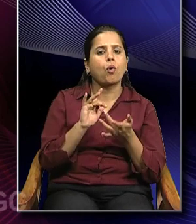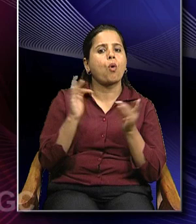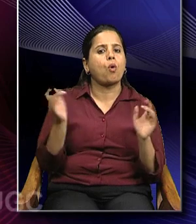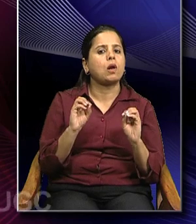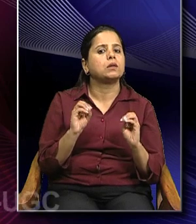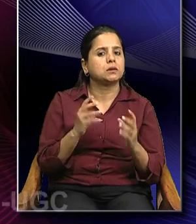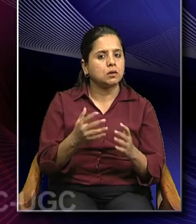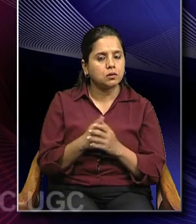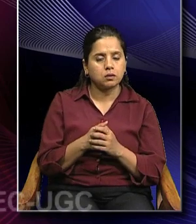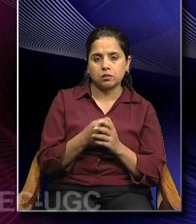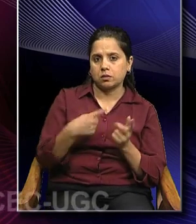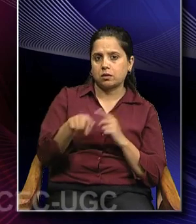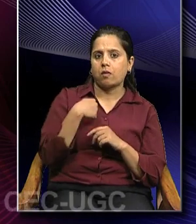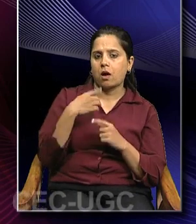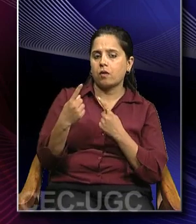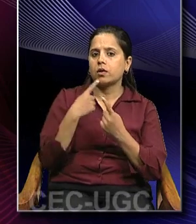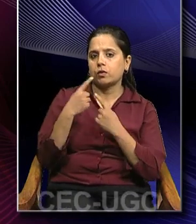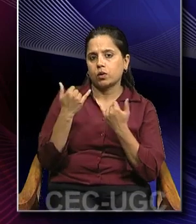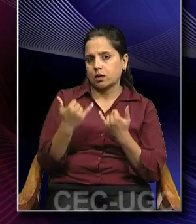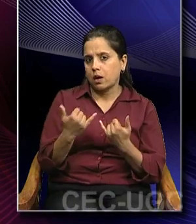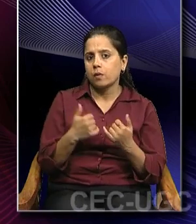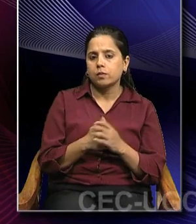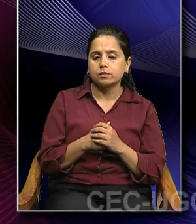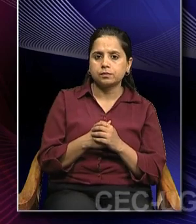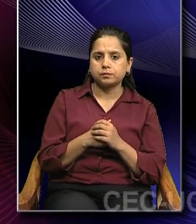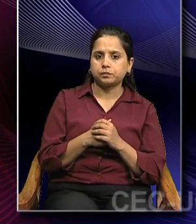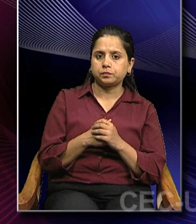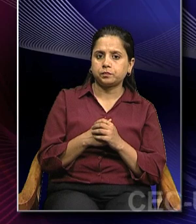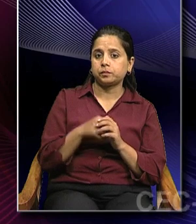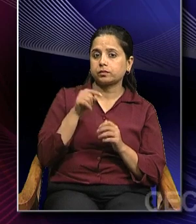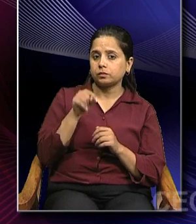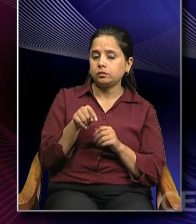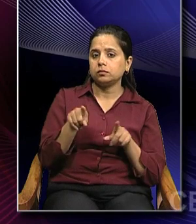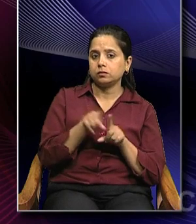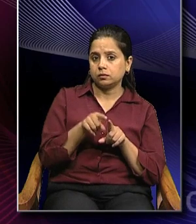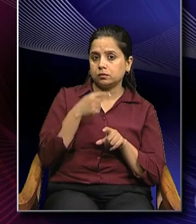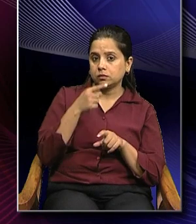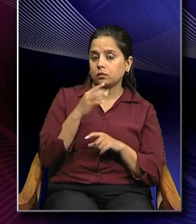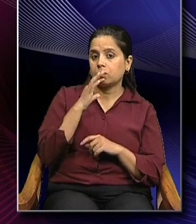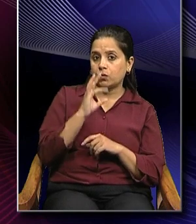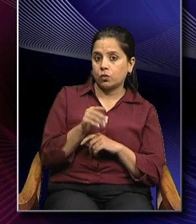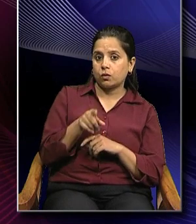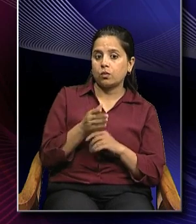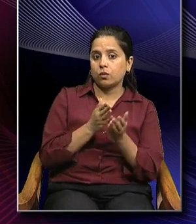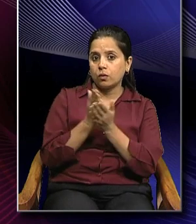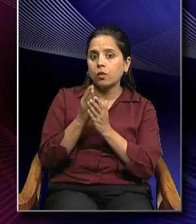modes, like we are interacting right now. So, this is also this mode of communication, it